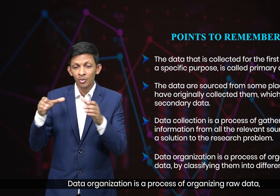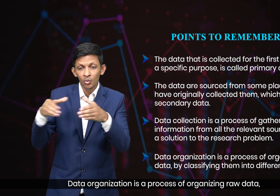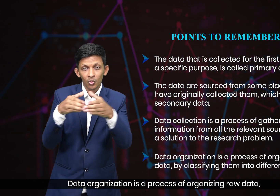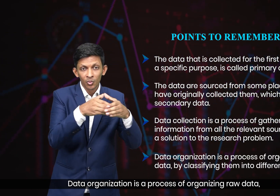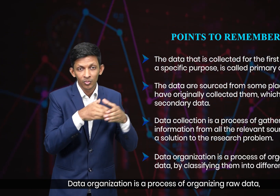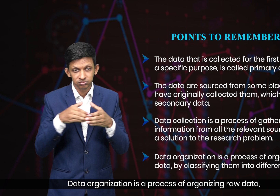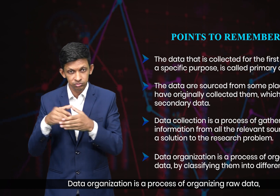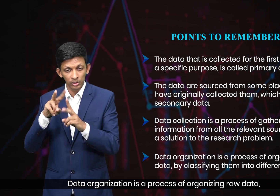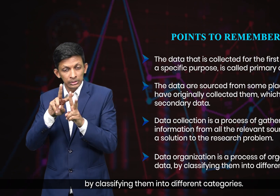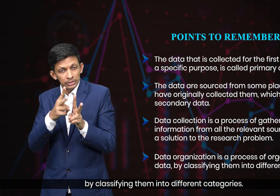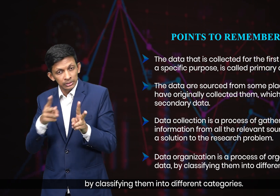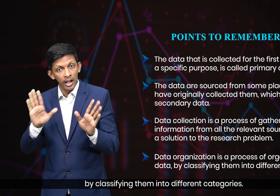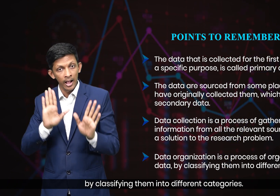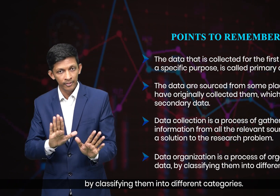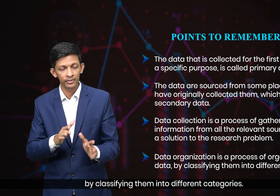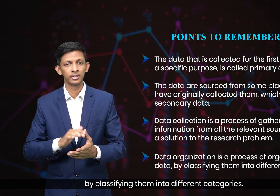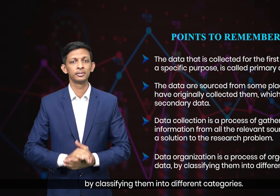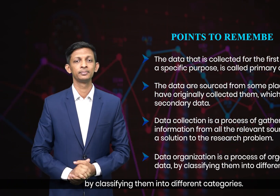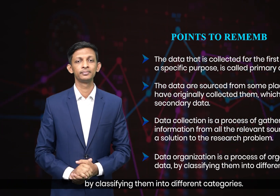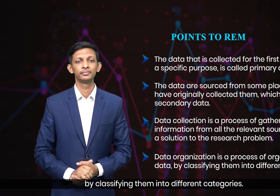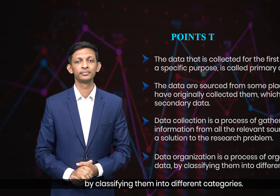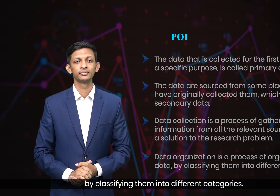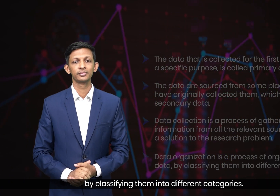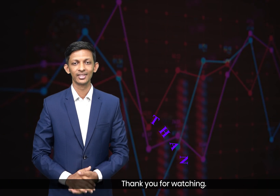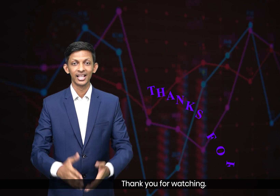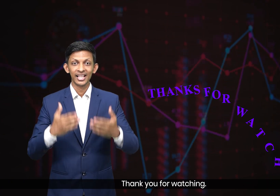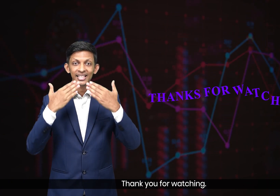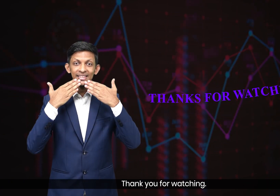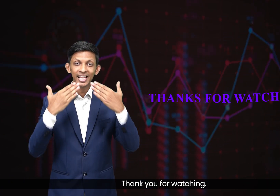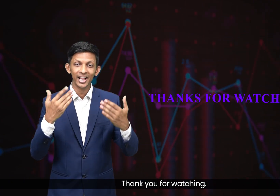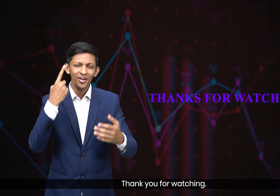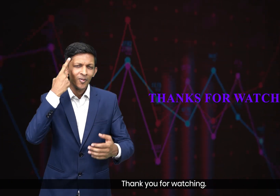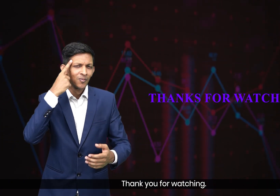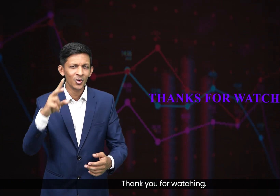data by classifying them into different categories. Thank you for watching.